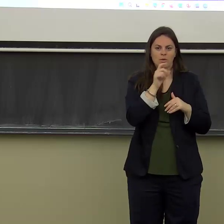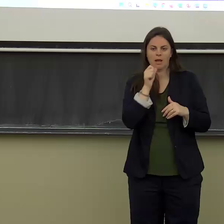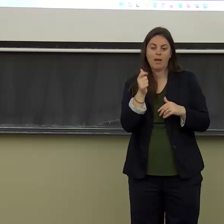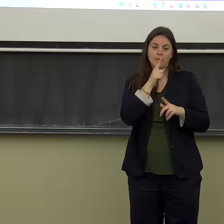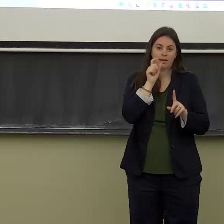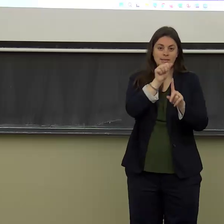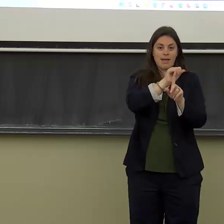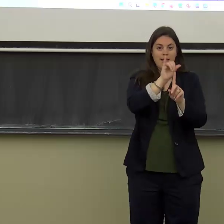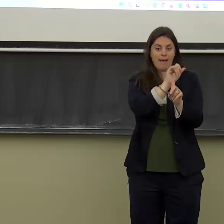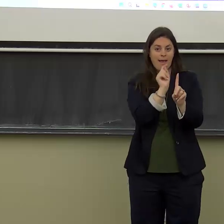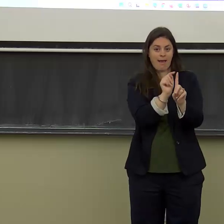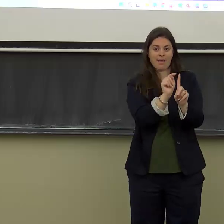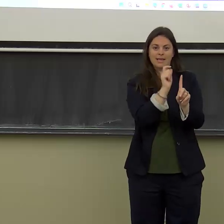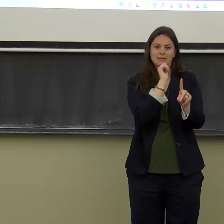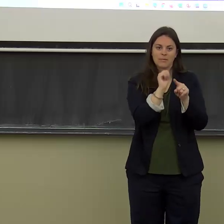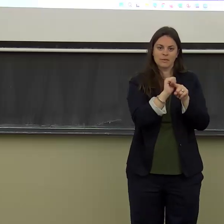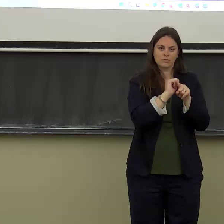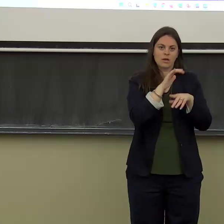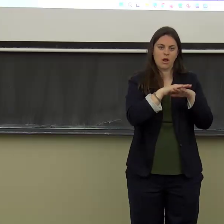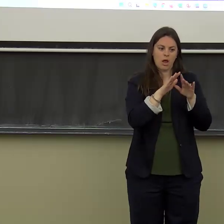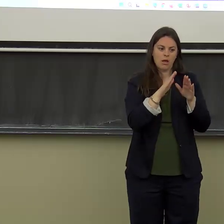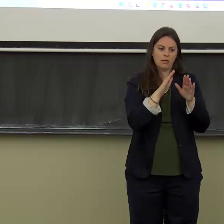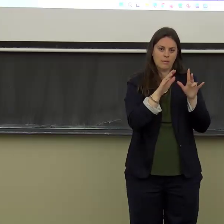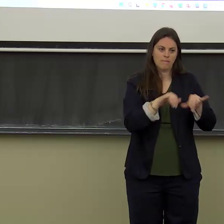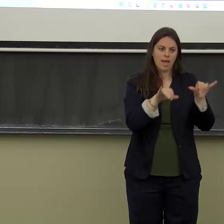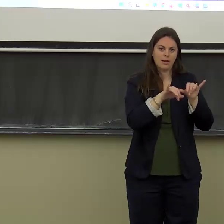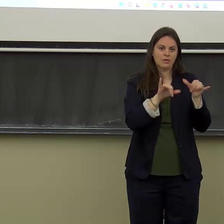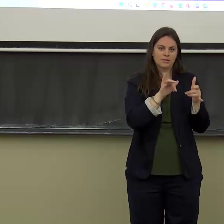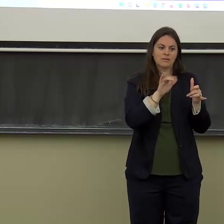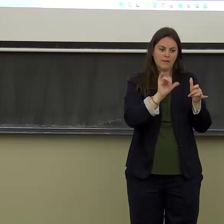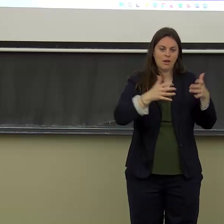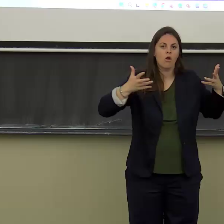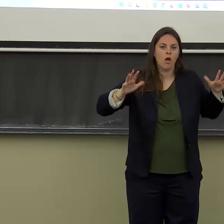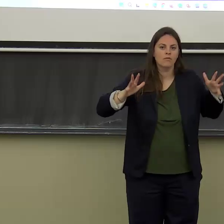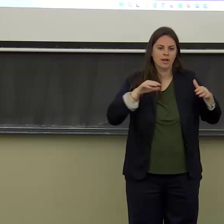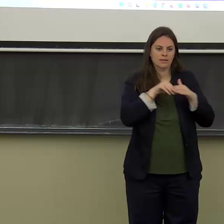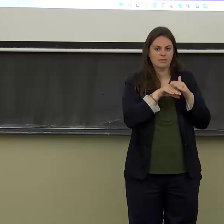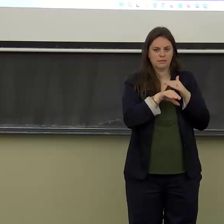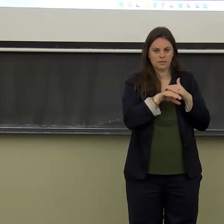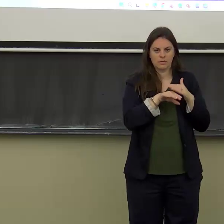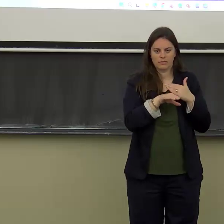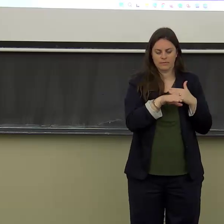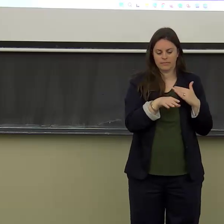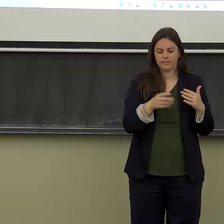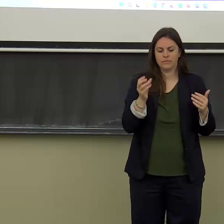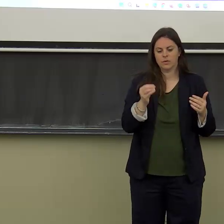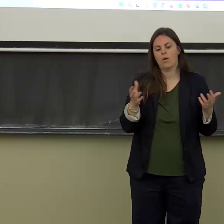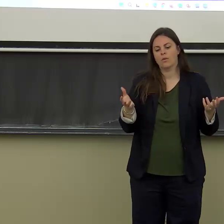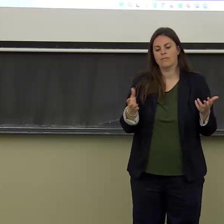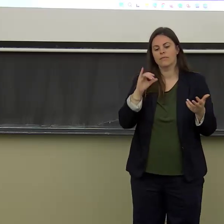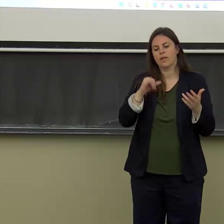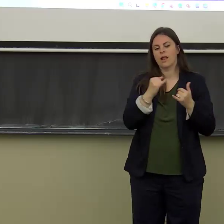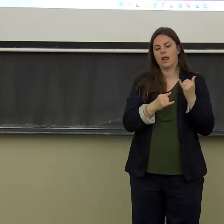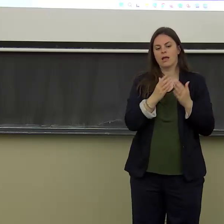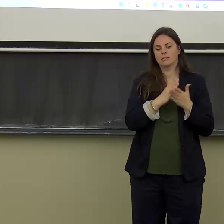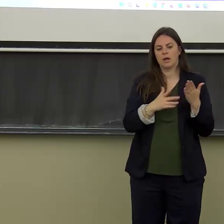the AI is not being trained on patterns that are accessible. Yeah. So that the last